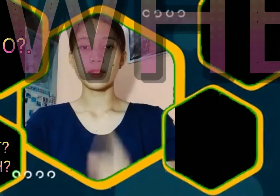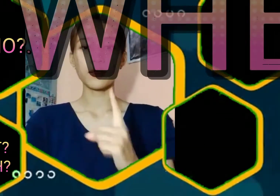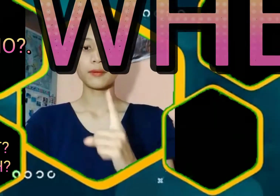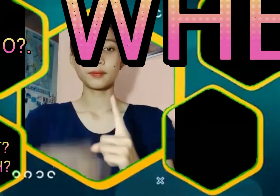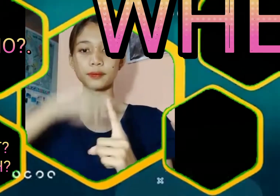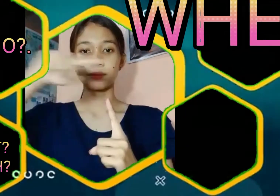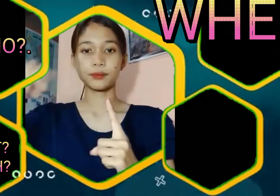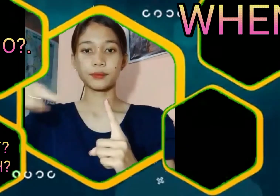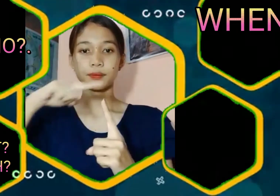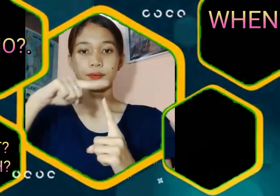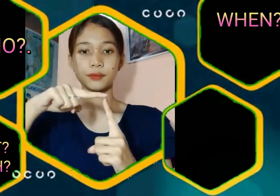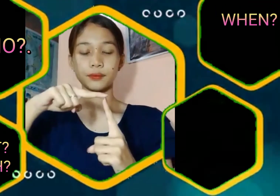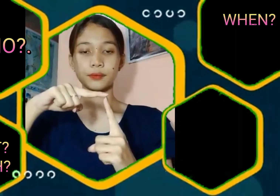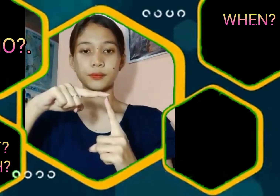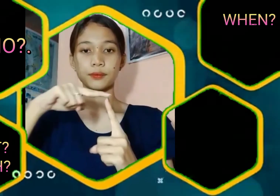when,